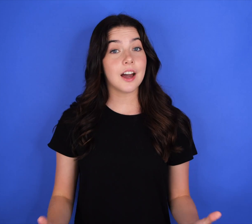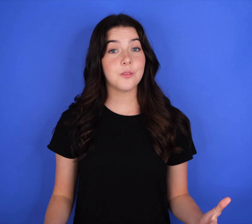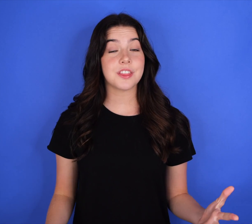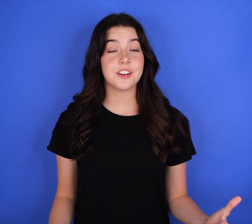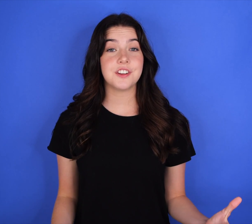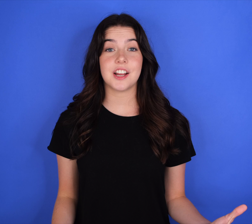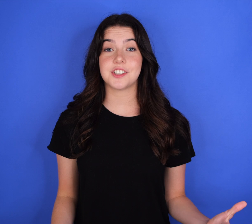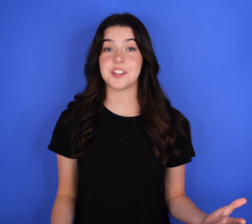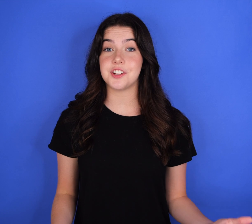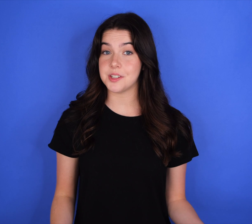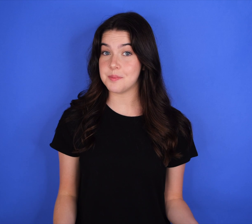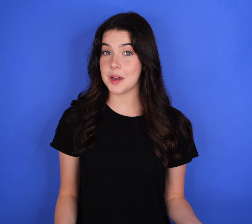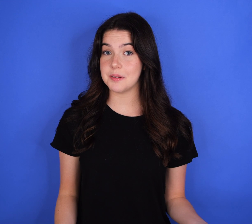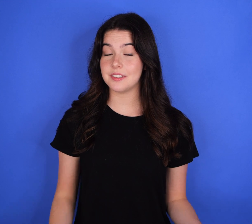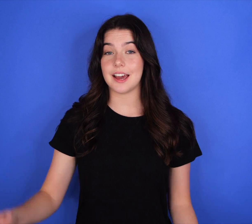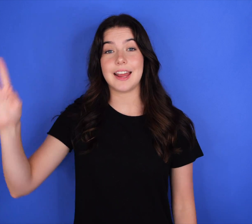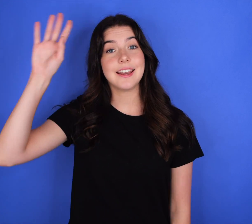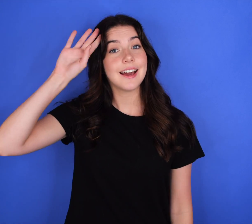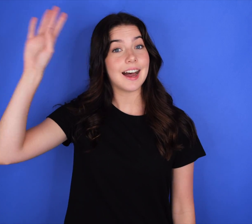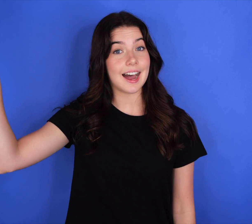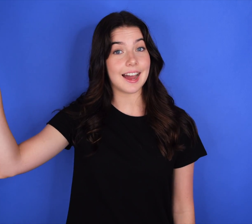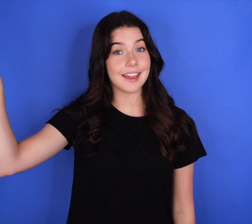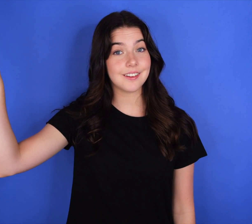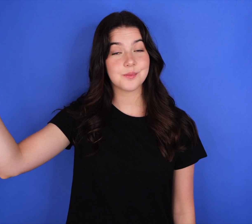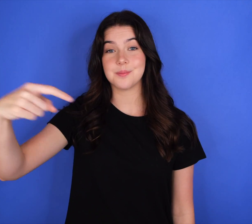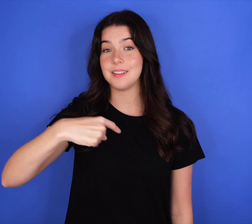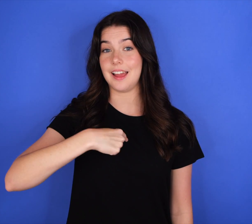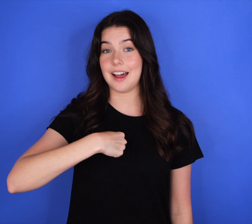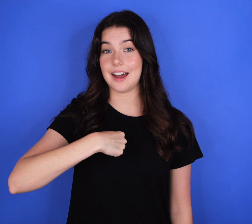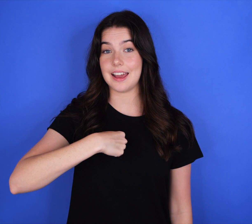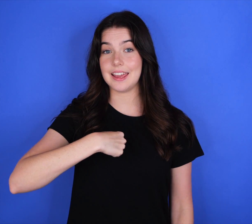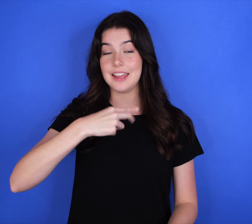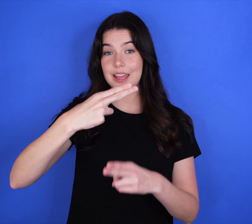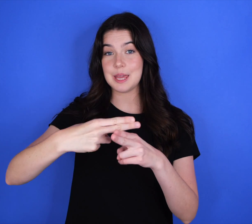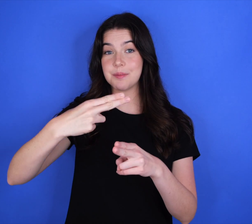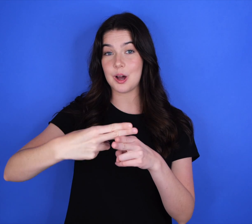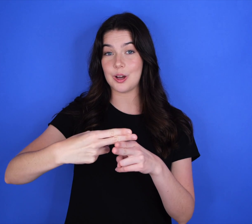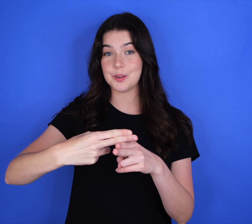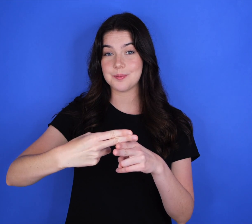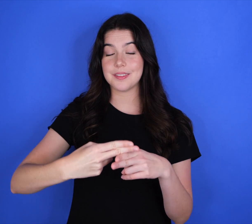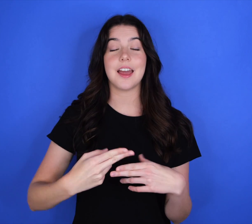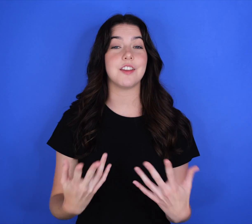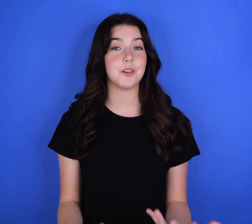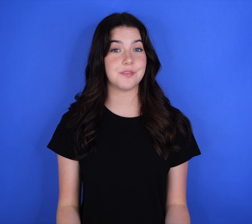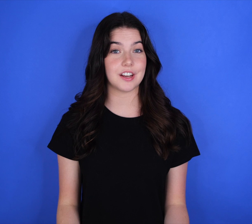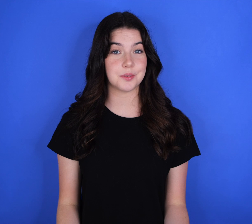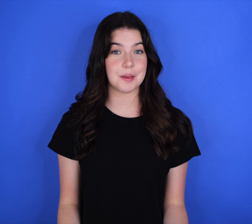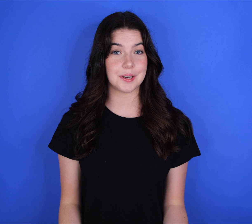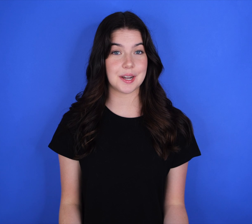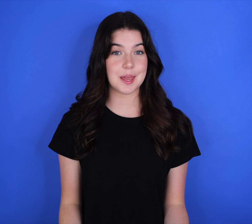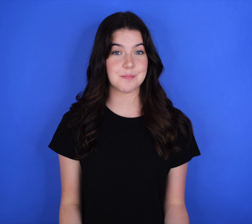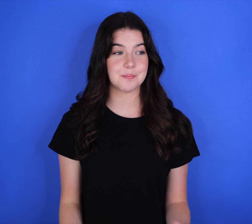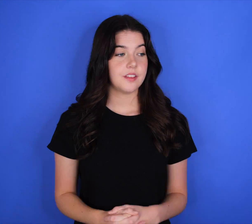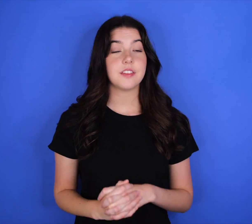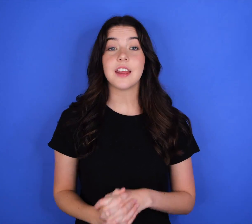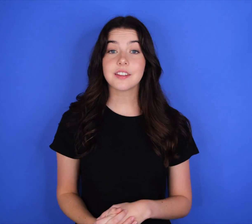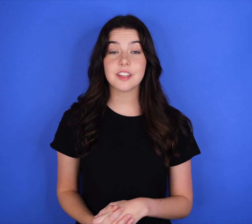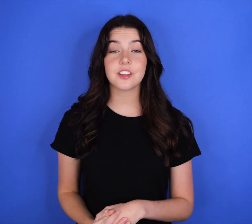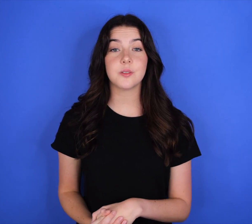with your introduction, you should be able to sign, hi, I am called, and then you would fingerspell your name. The next thing you would